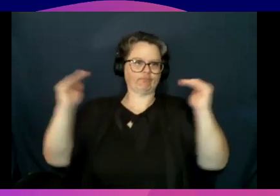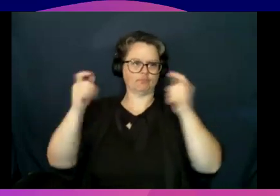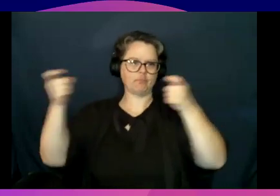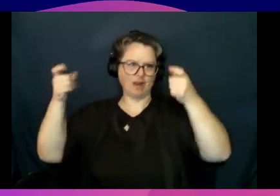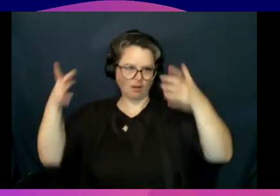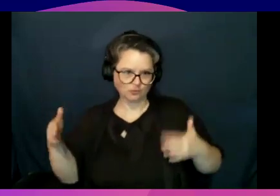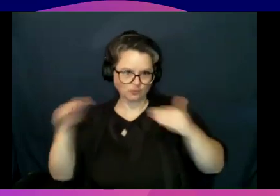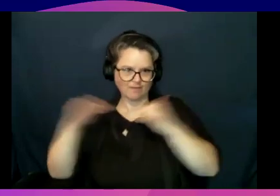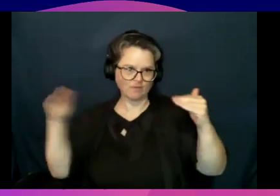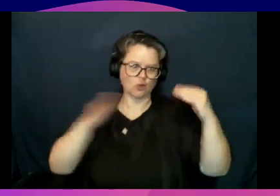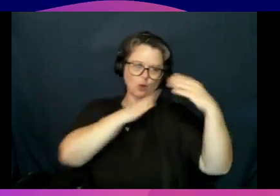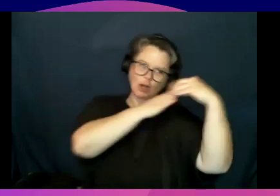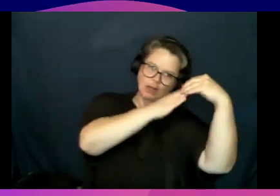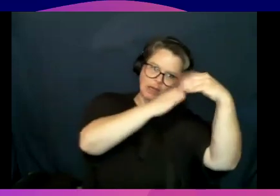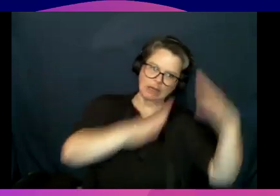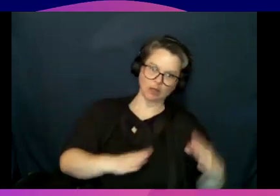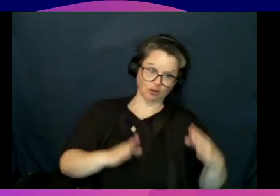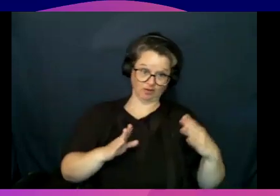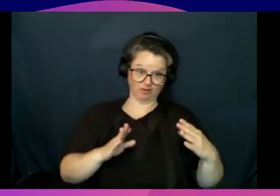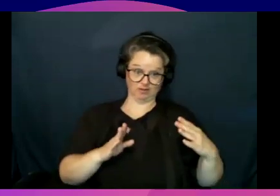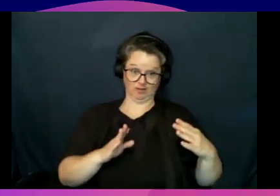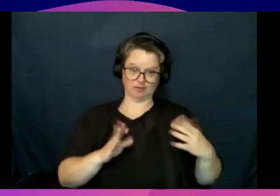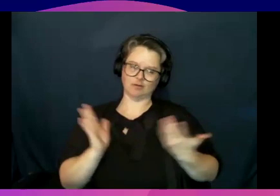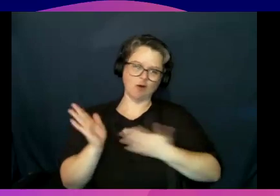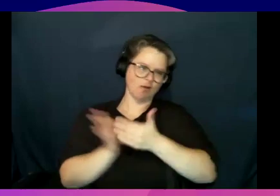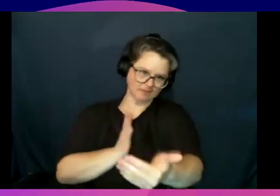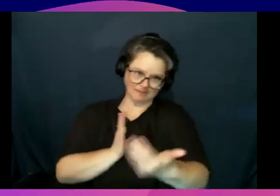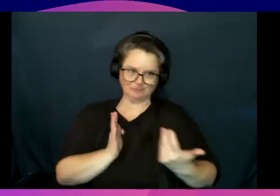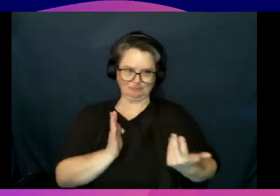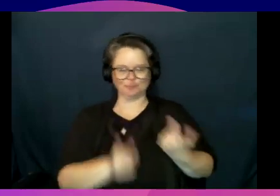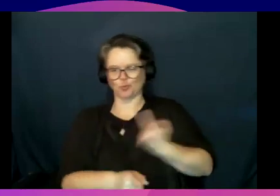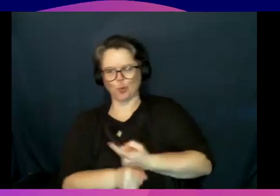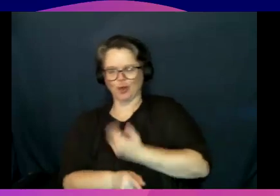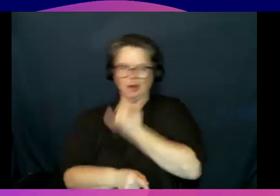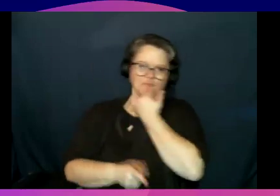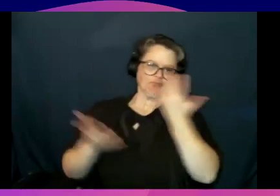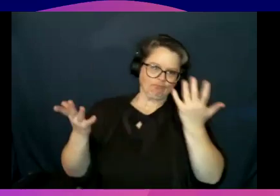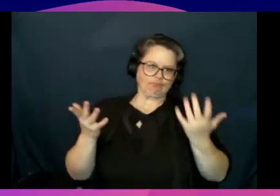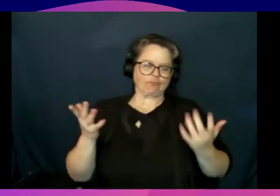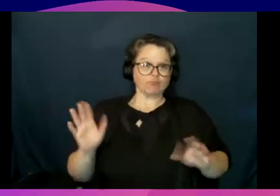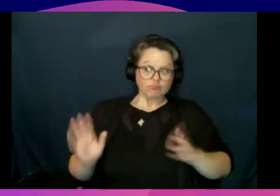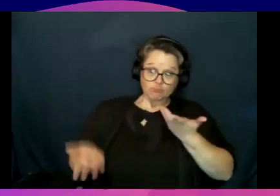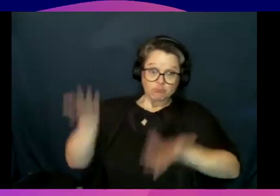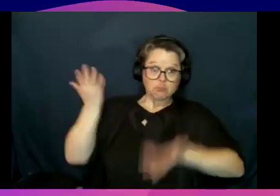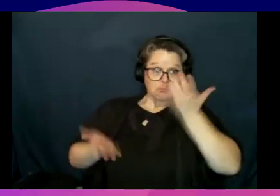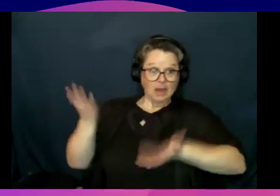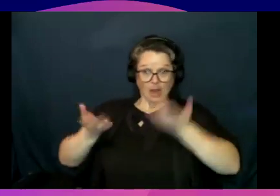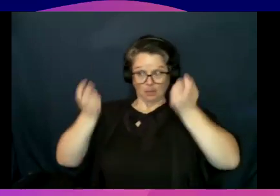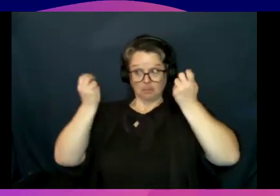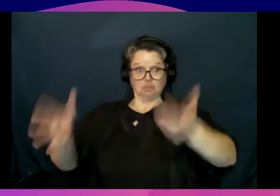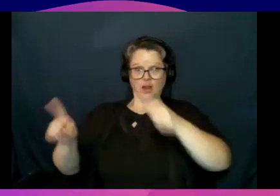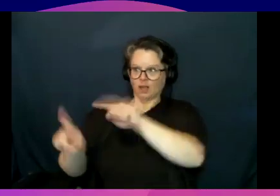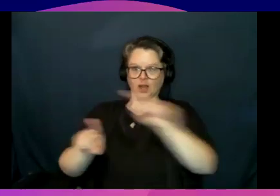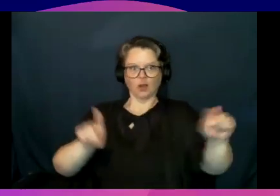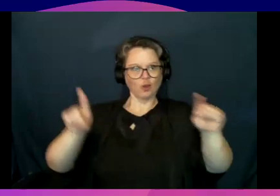not getting the appropriate training in how to manage, right? They might be great leaders and be able to kind of lead people through